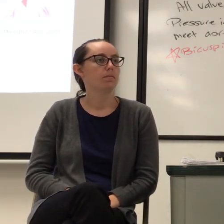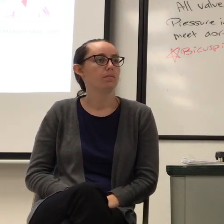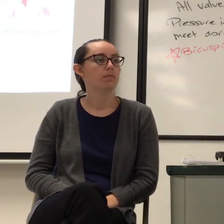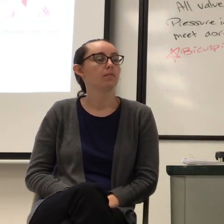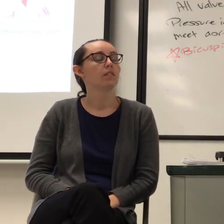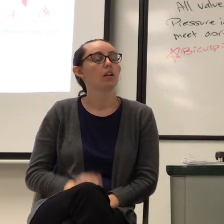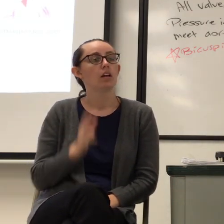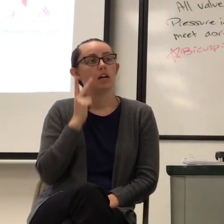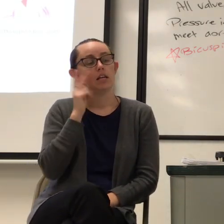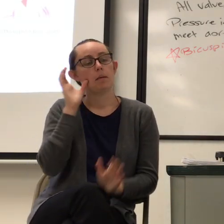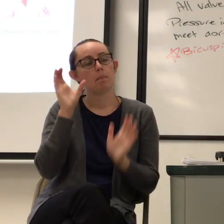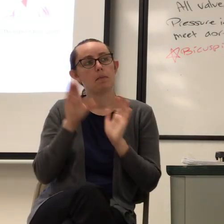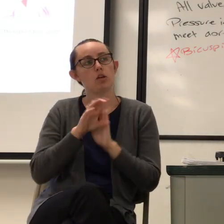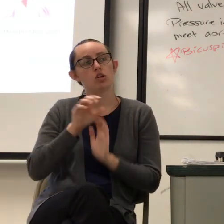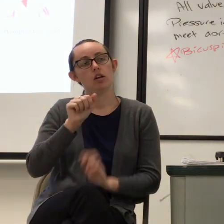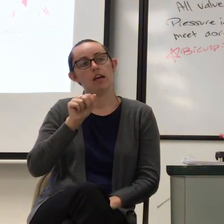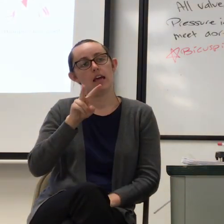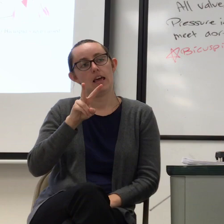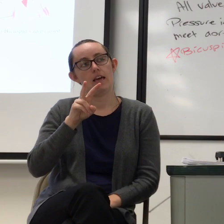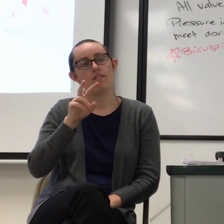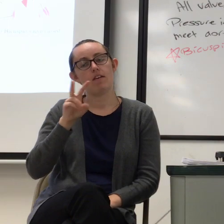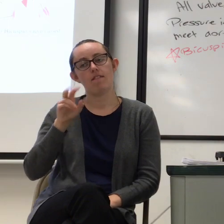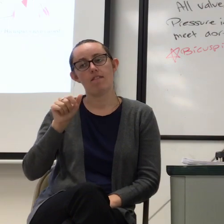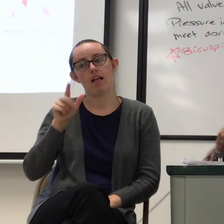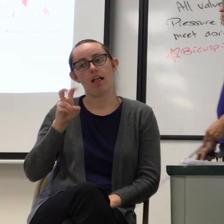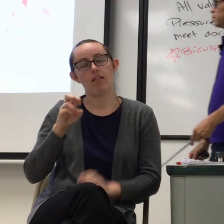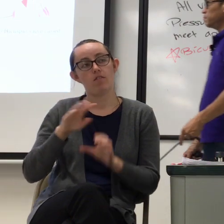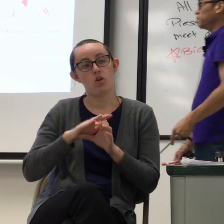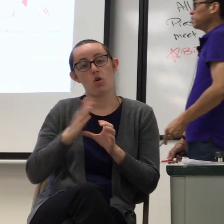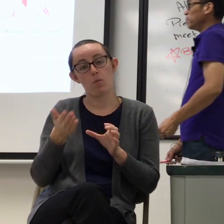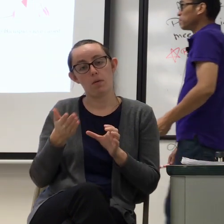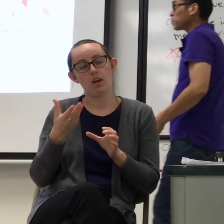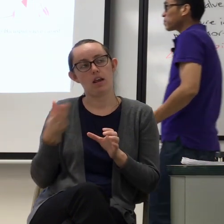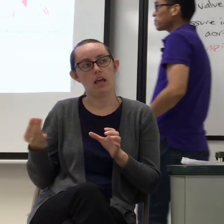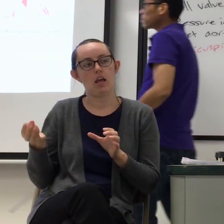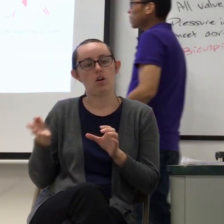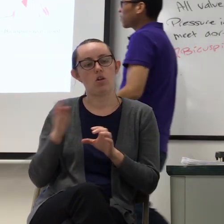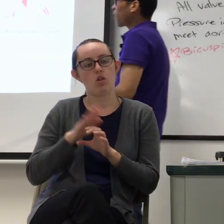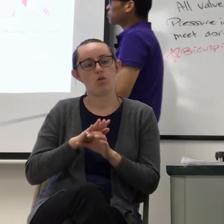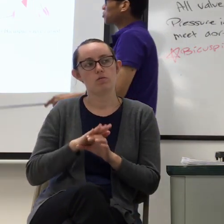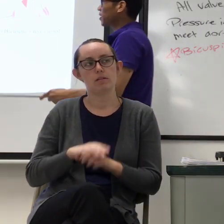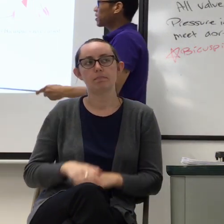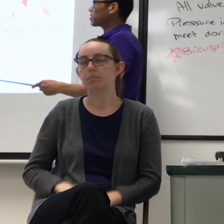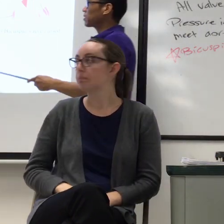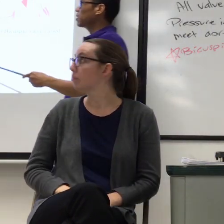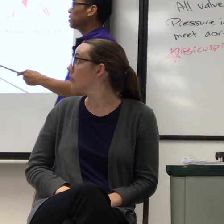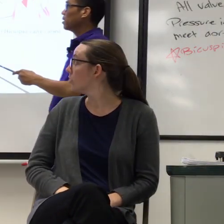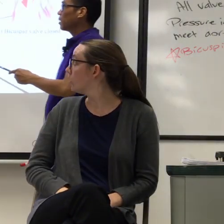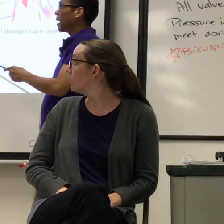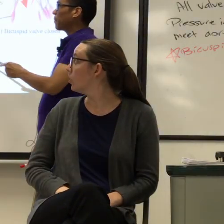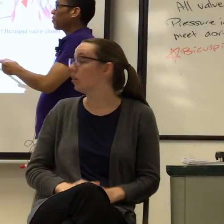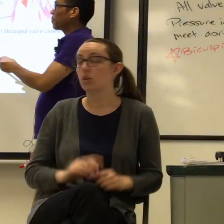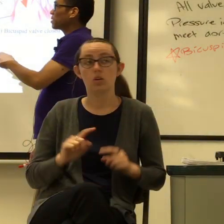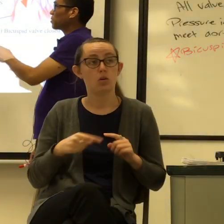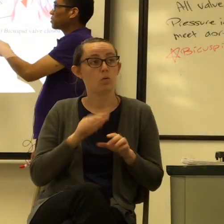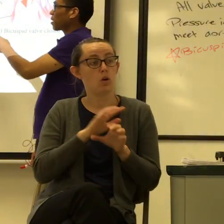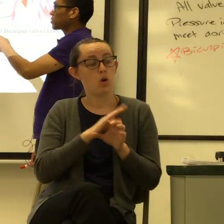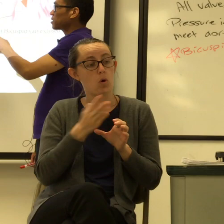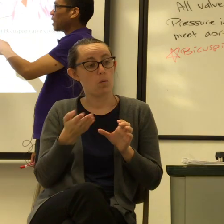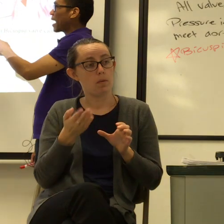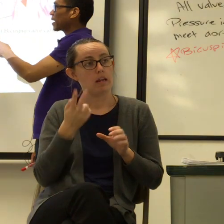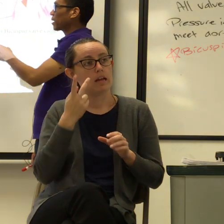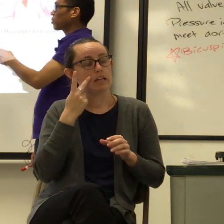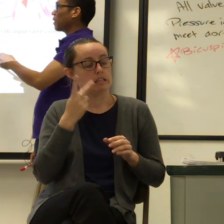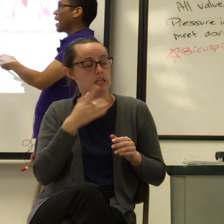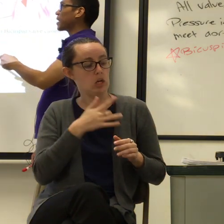So here's a picture of the AV valves open and closed. When they're open, the heartstrings and papillary muscles